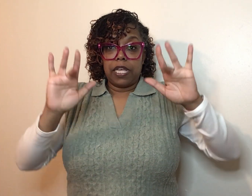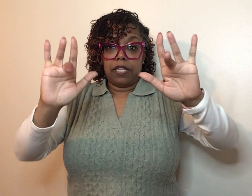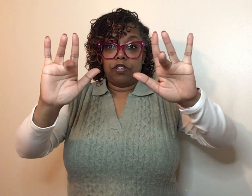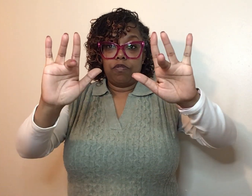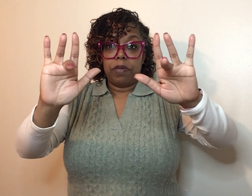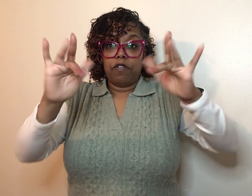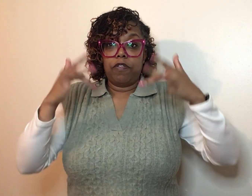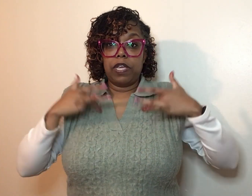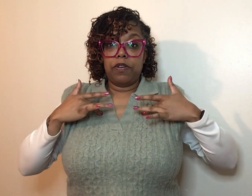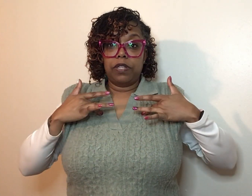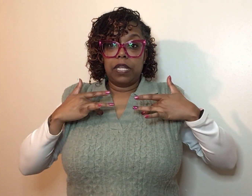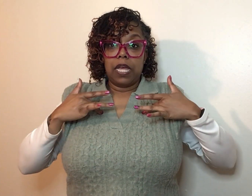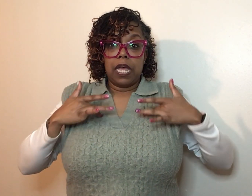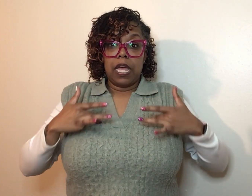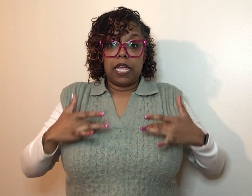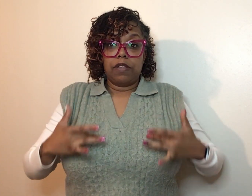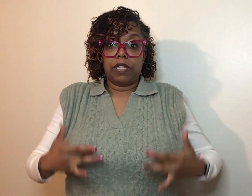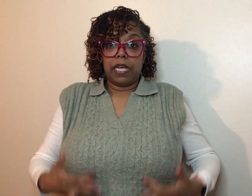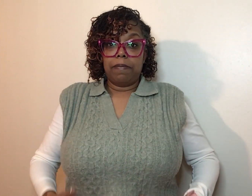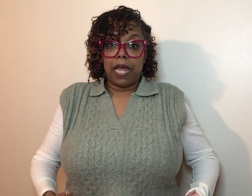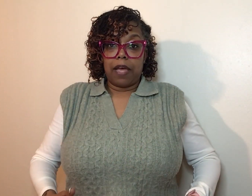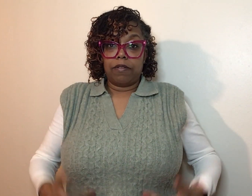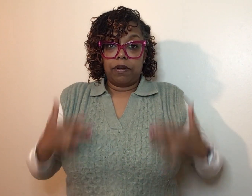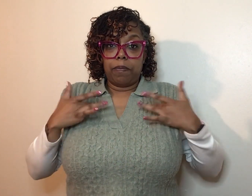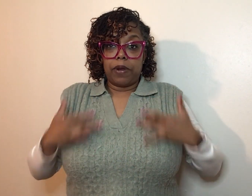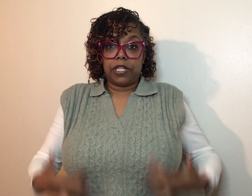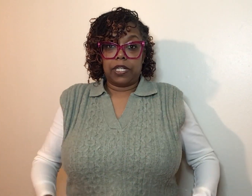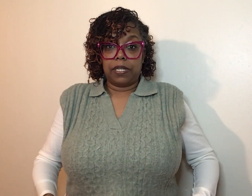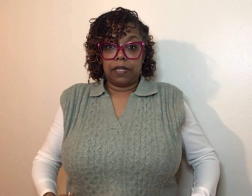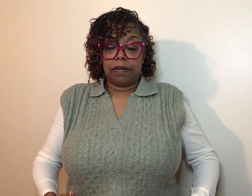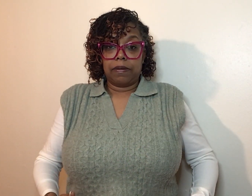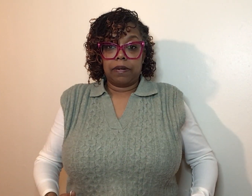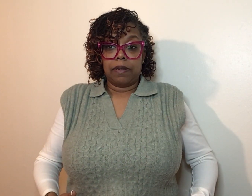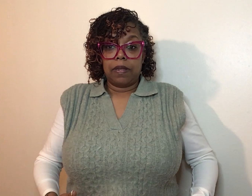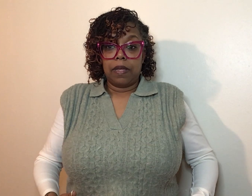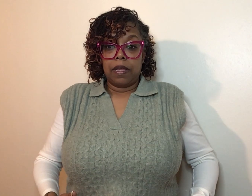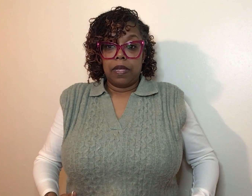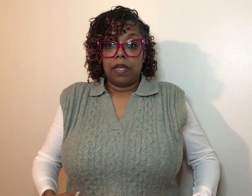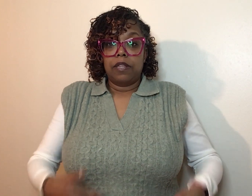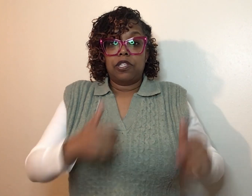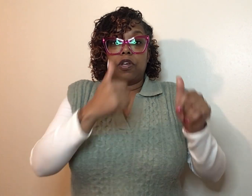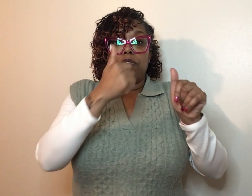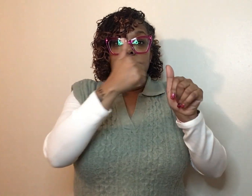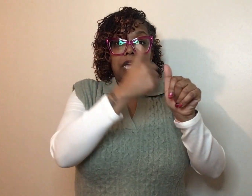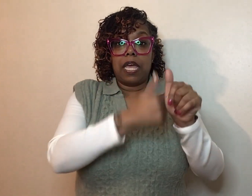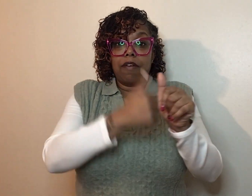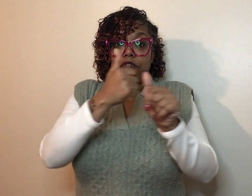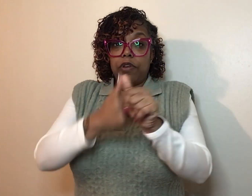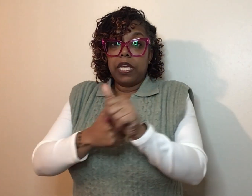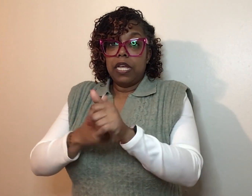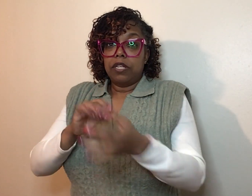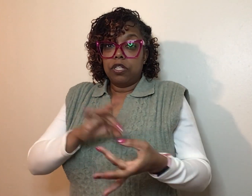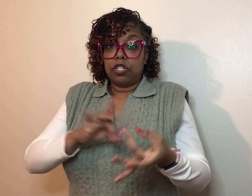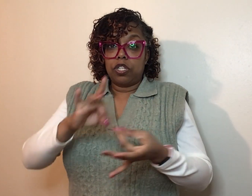the two middle fingers and you take them down. Depression. So to every